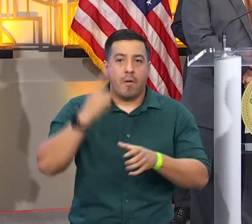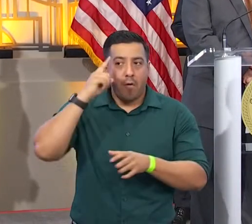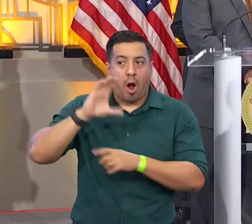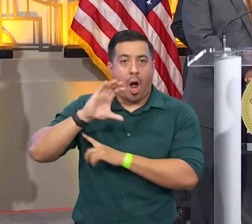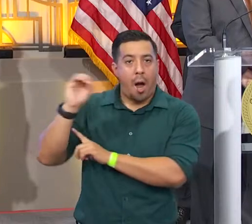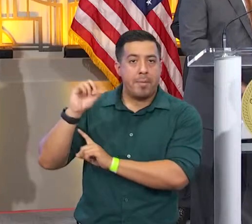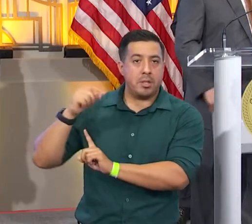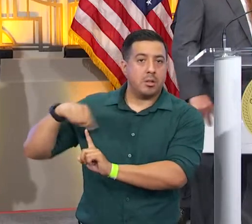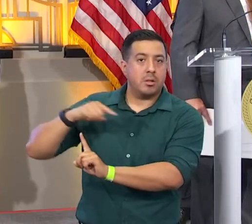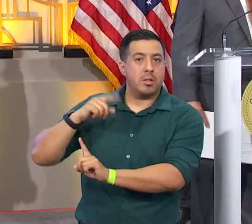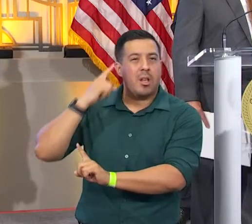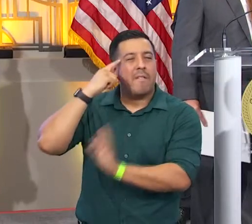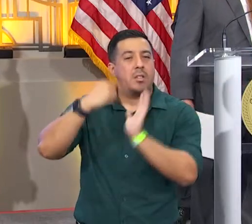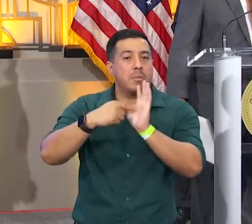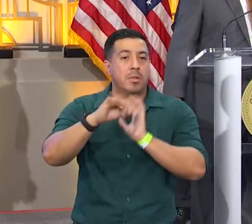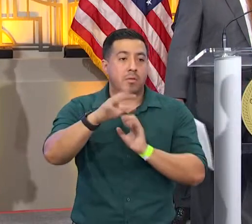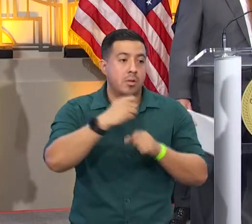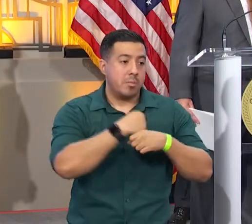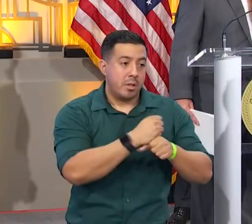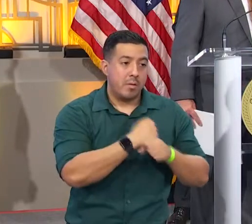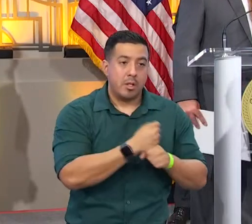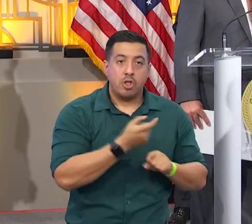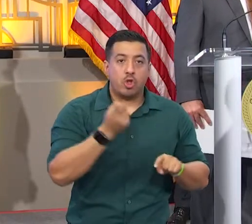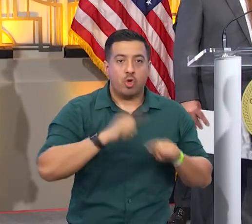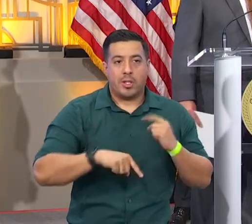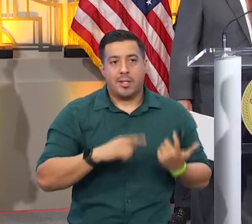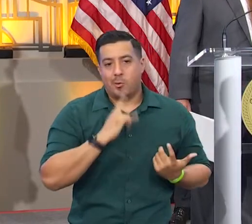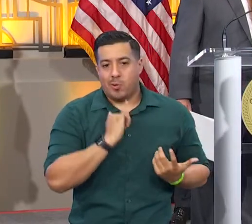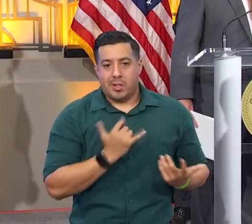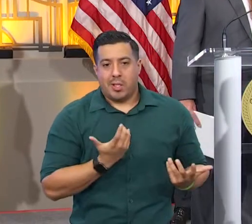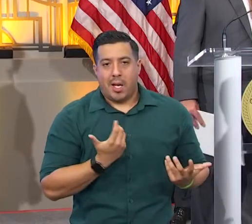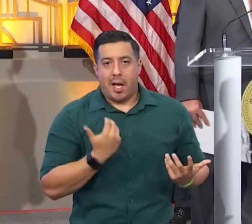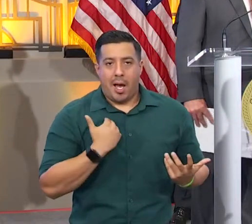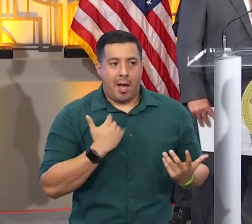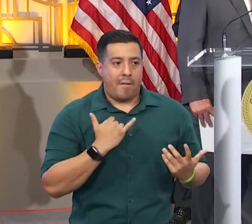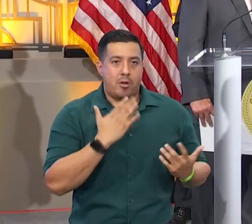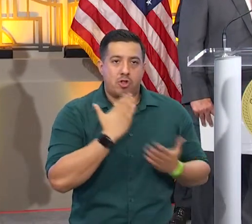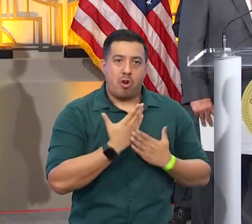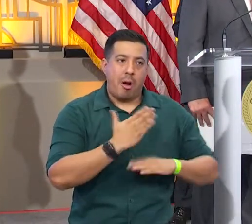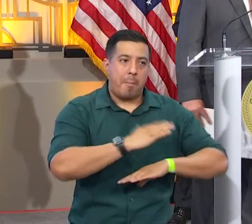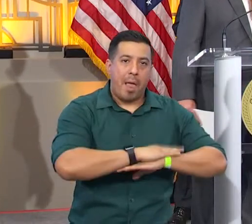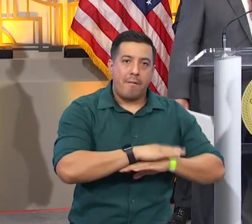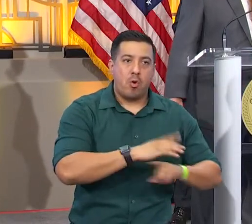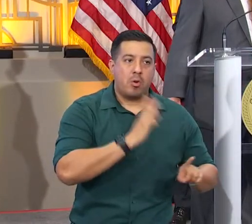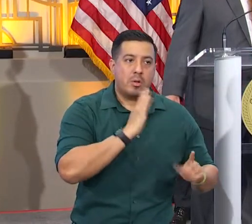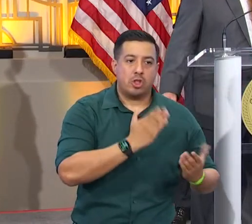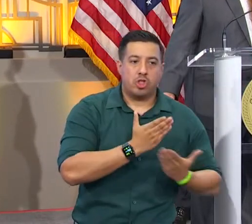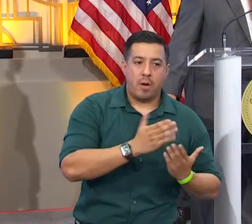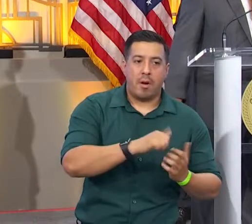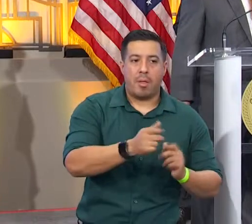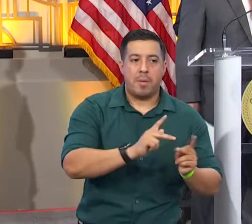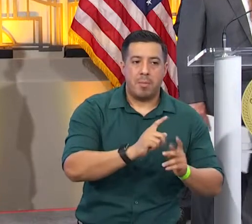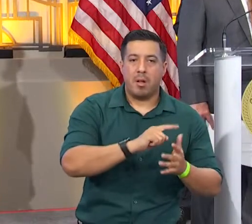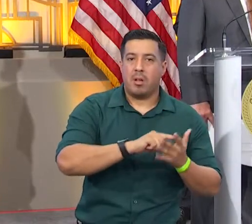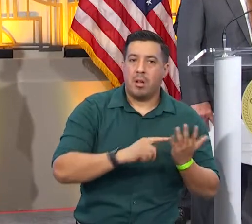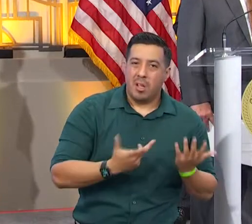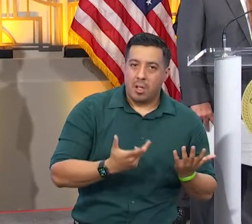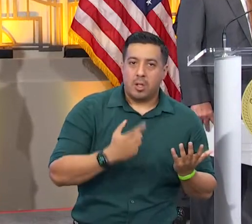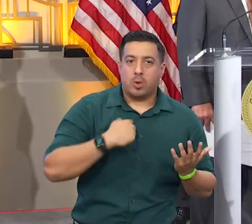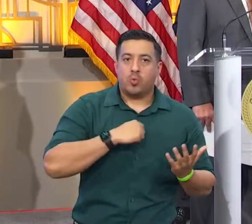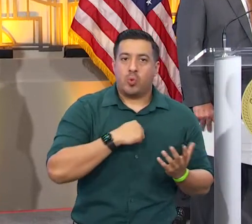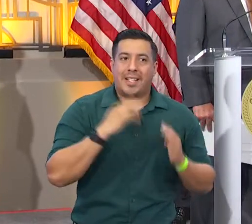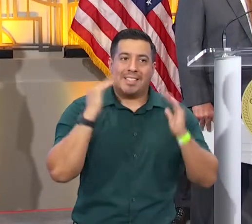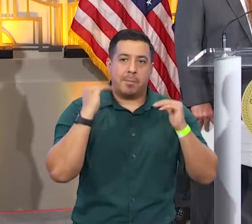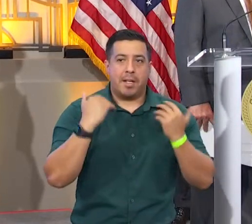who are building, you know, when you're manufacturing something, you can't really be on a platform that's serving people and other things. So we expect a